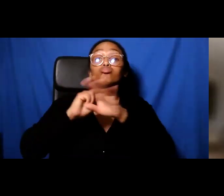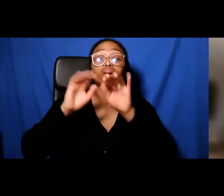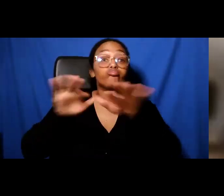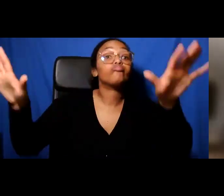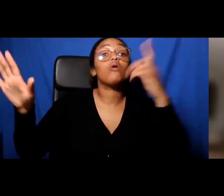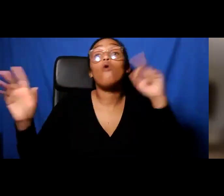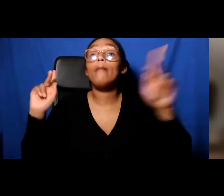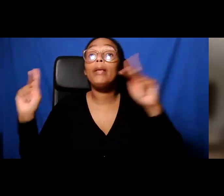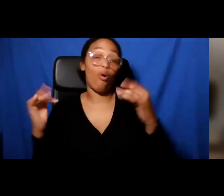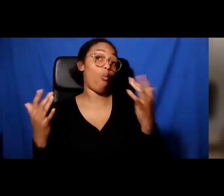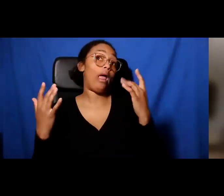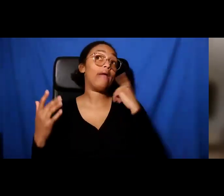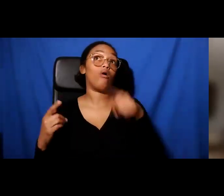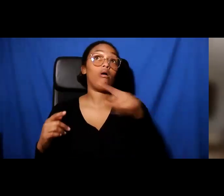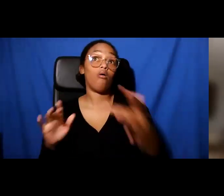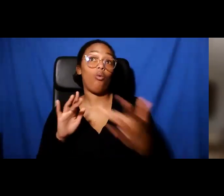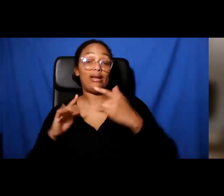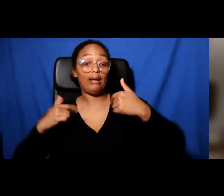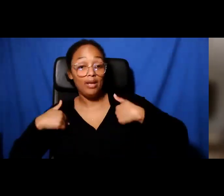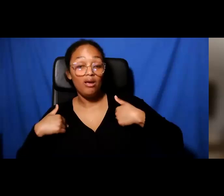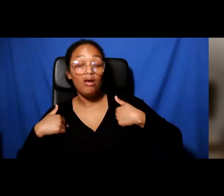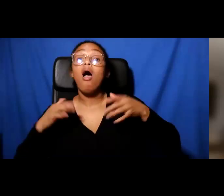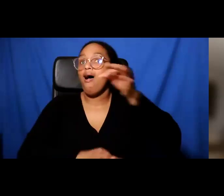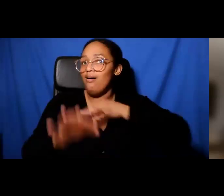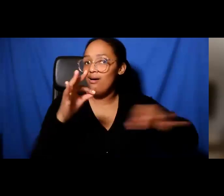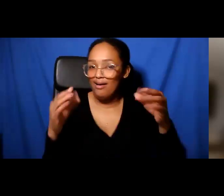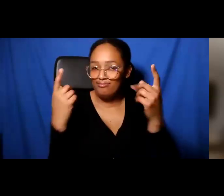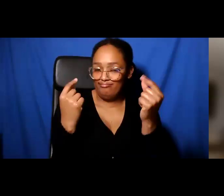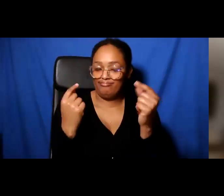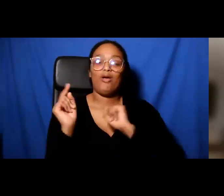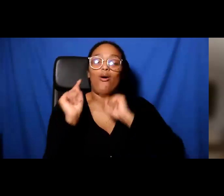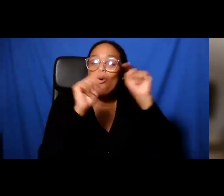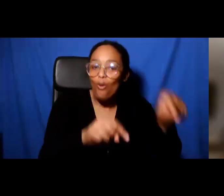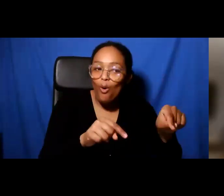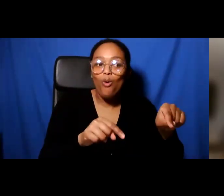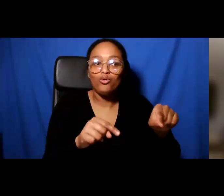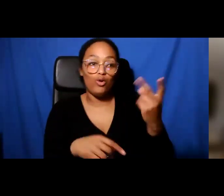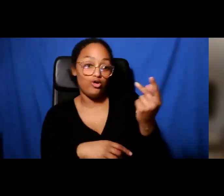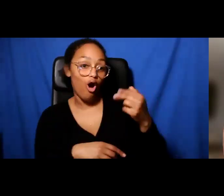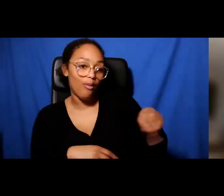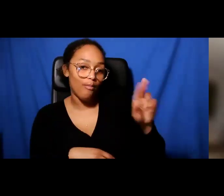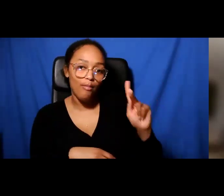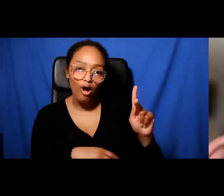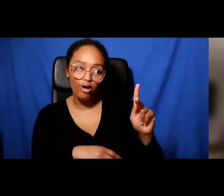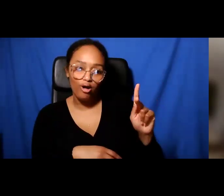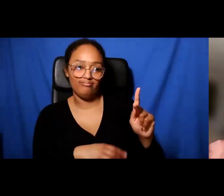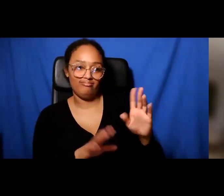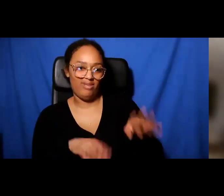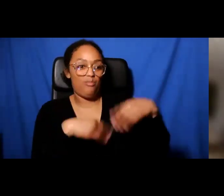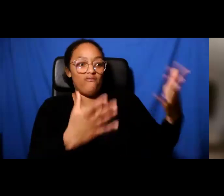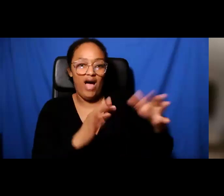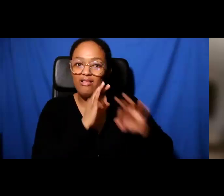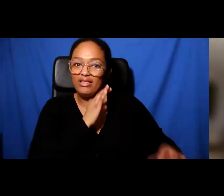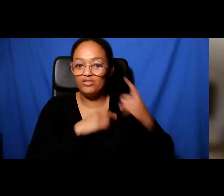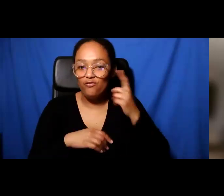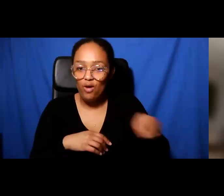I can find one dog owner that I convince to put this collar on their dog. And then they look at their phone and those notifications start coming